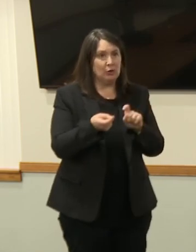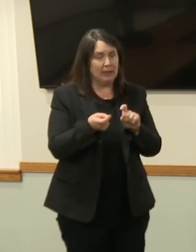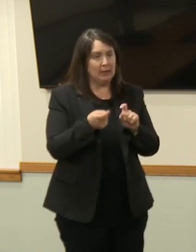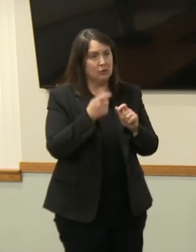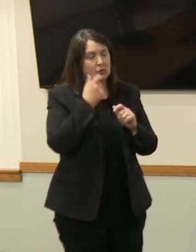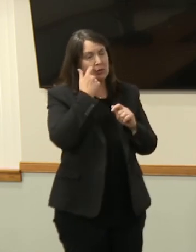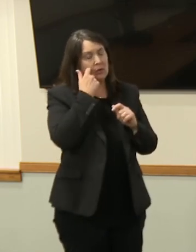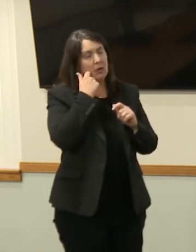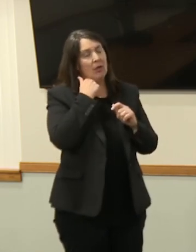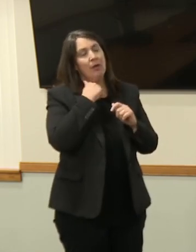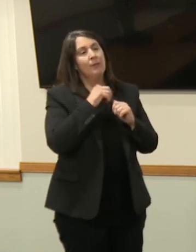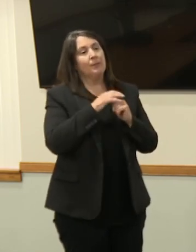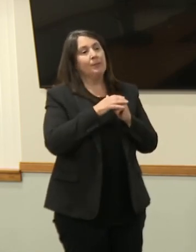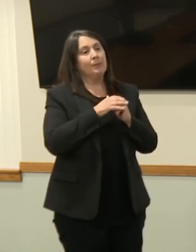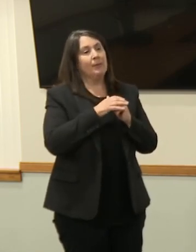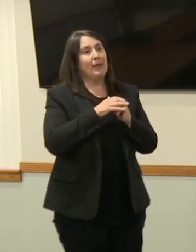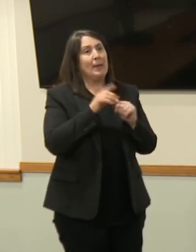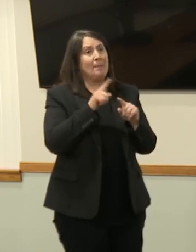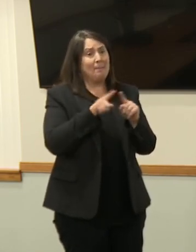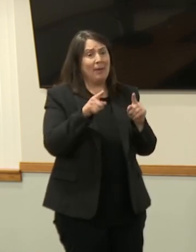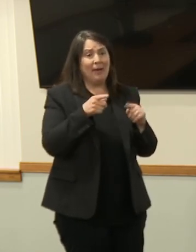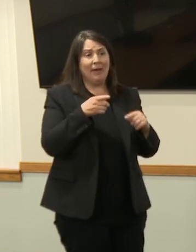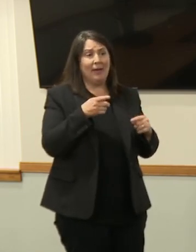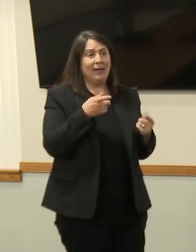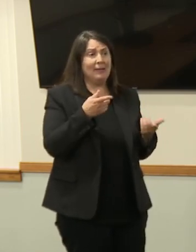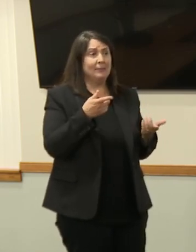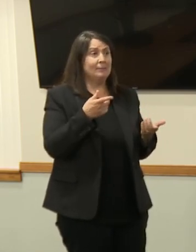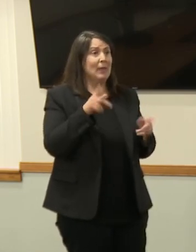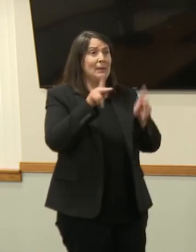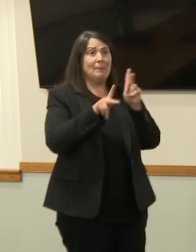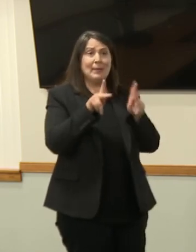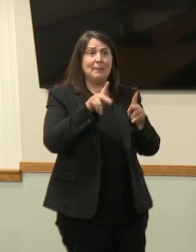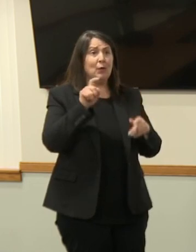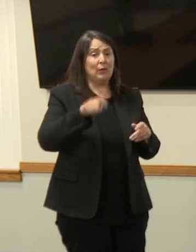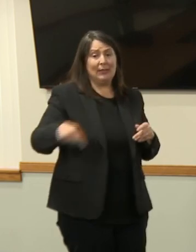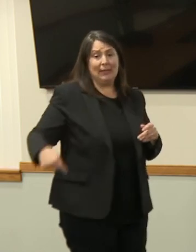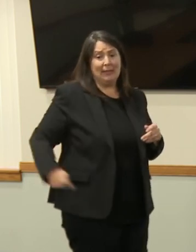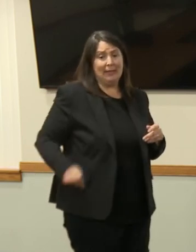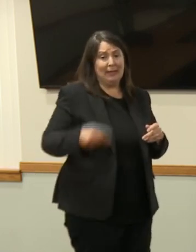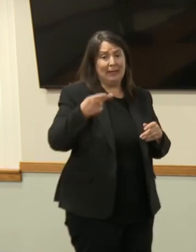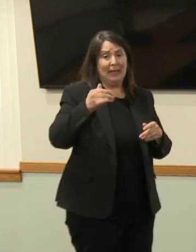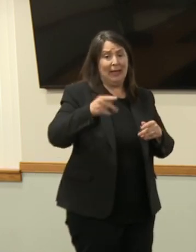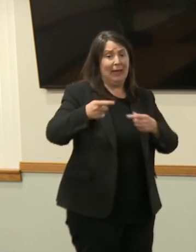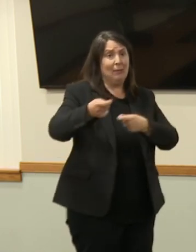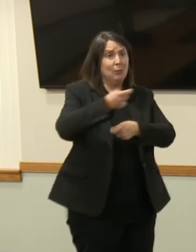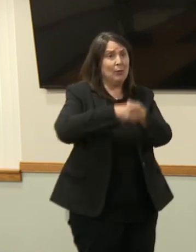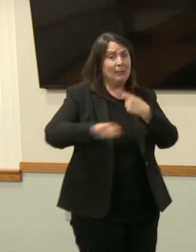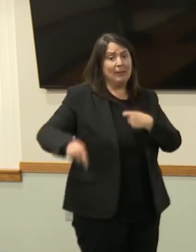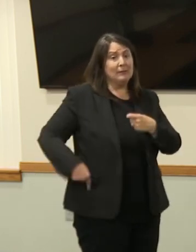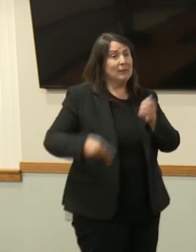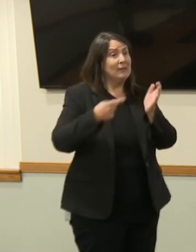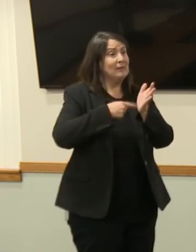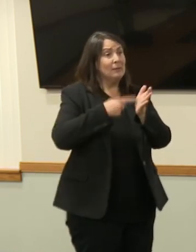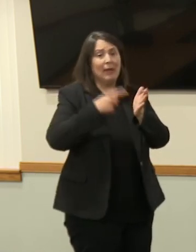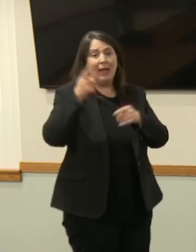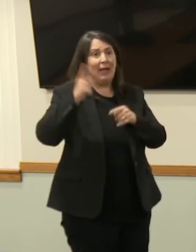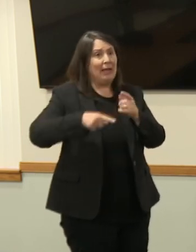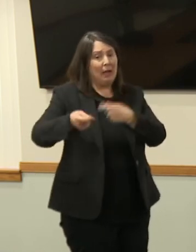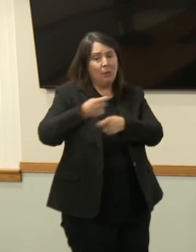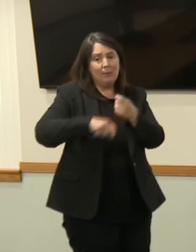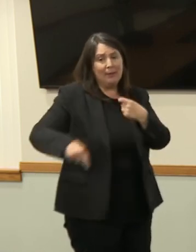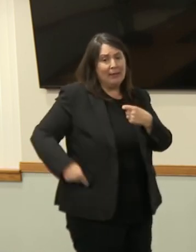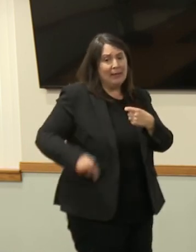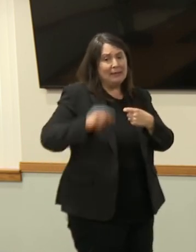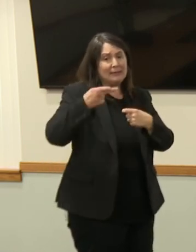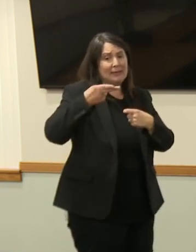sound optional, but ones that could, like a hip replacement or things of that nature, those start getting impacted. So quality of life